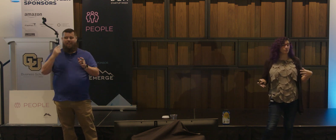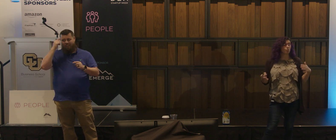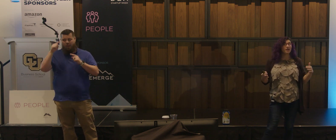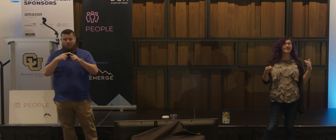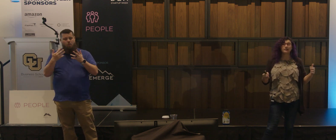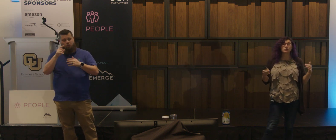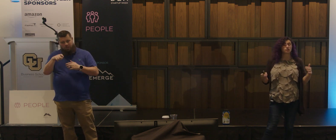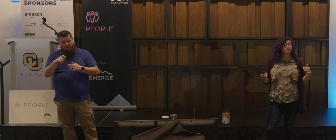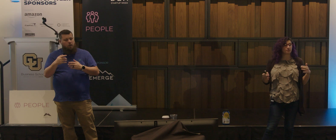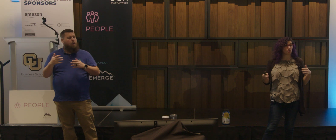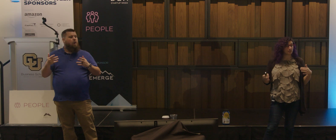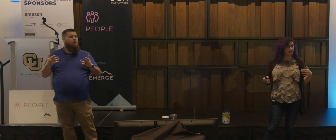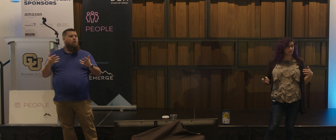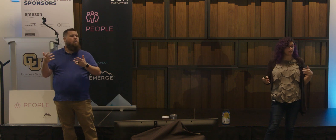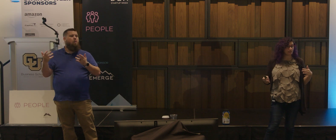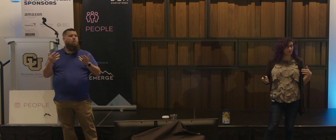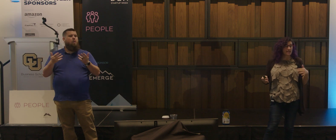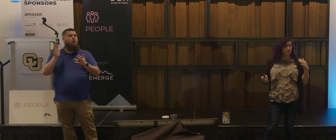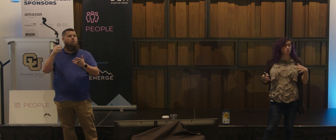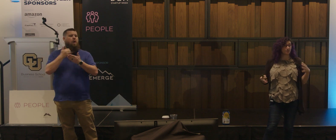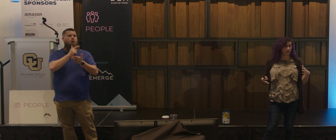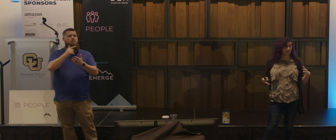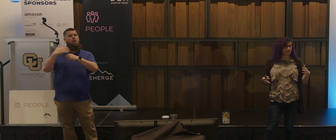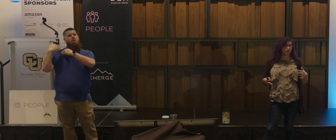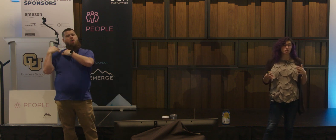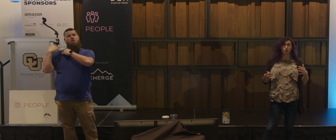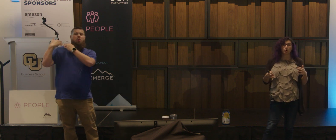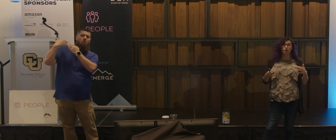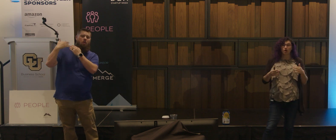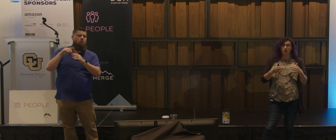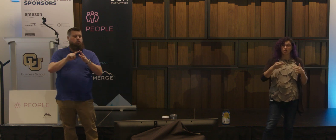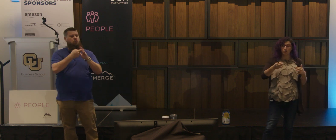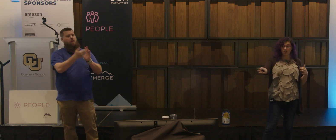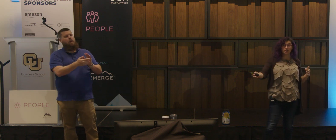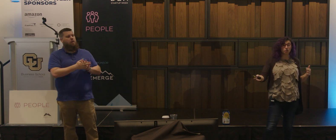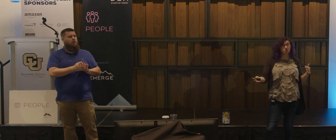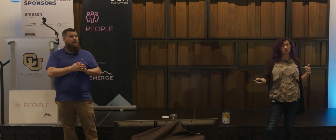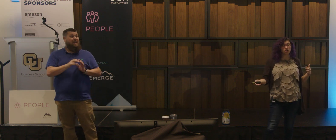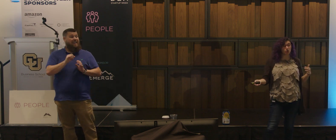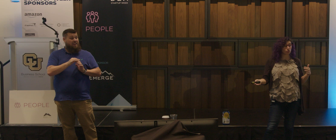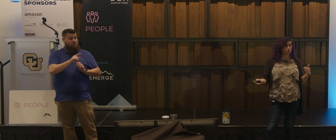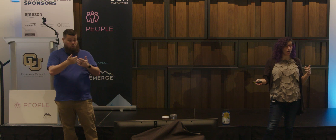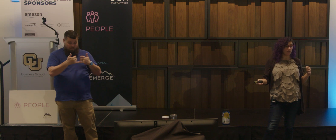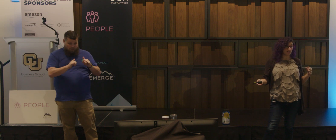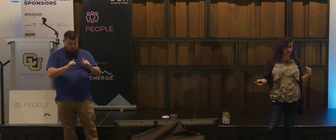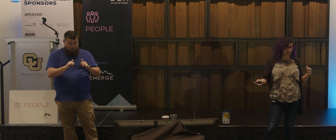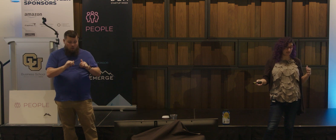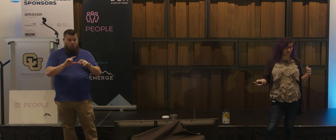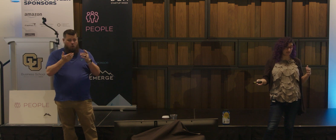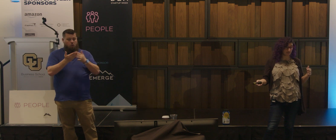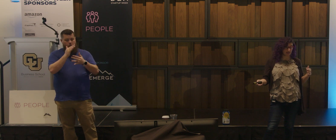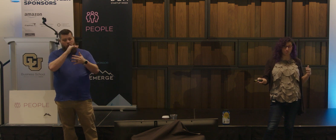need. What gets stress off your plate? And start there, right? So you're still going to go through all of